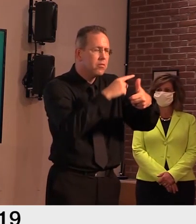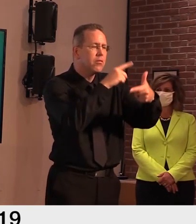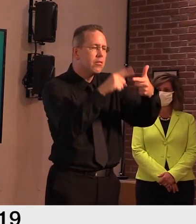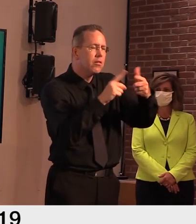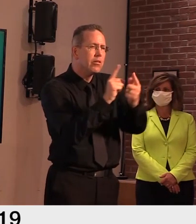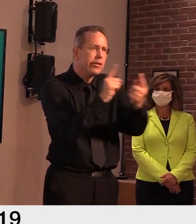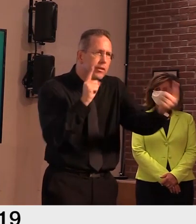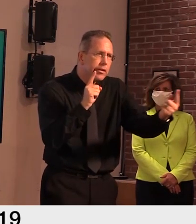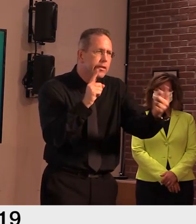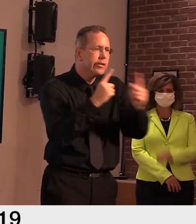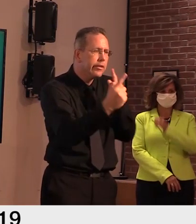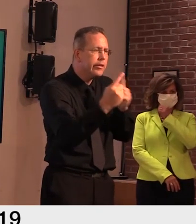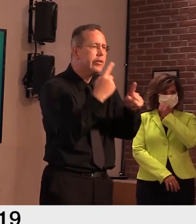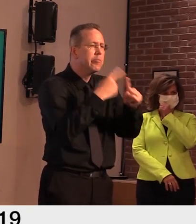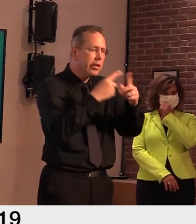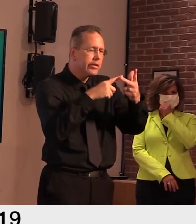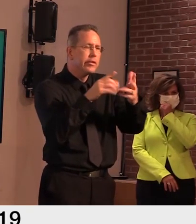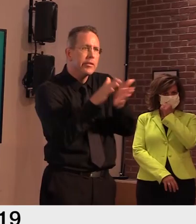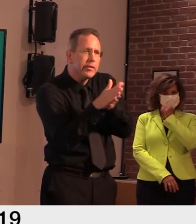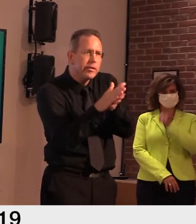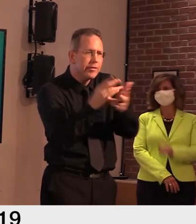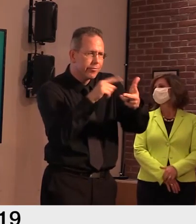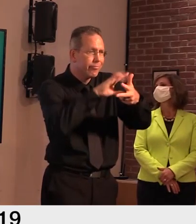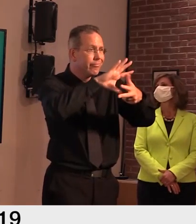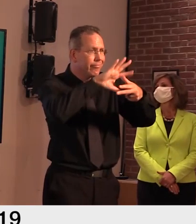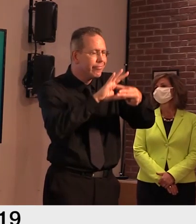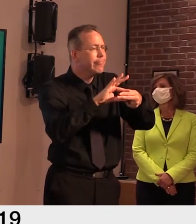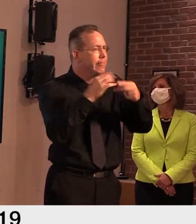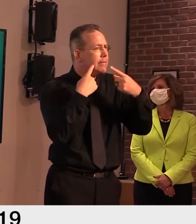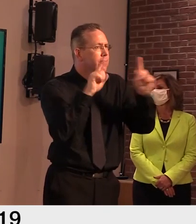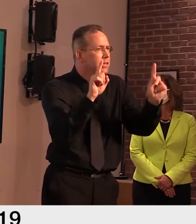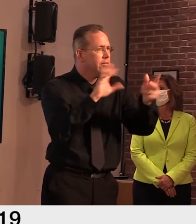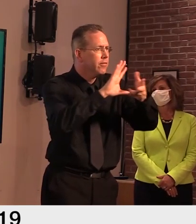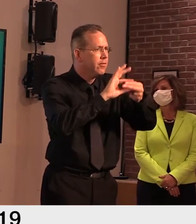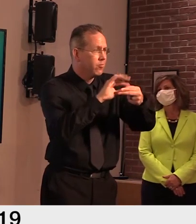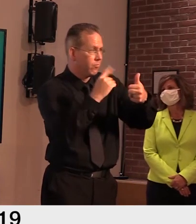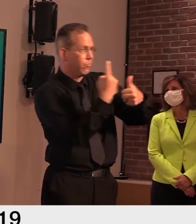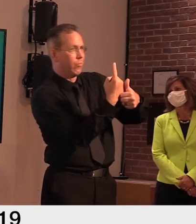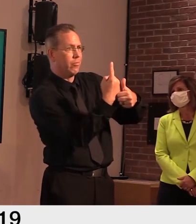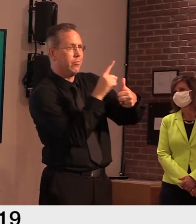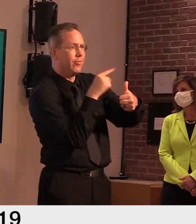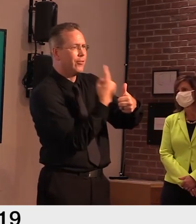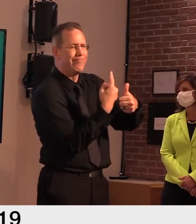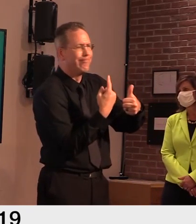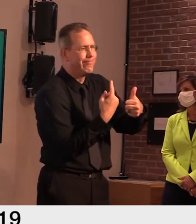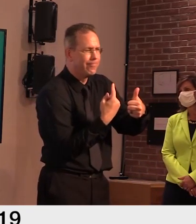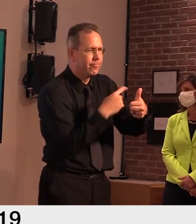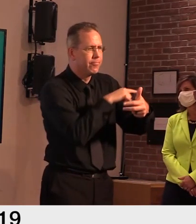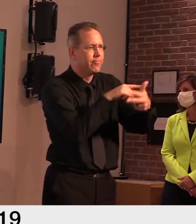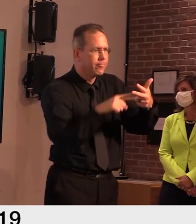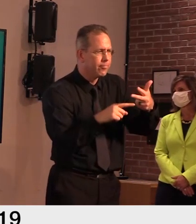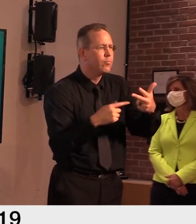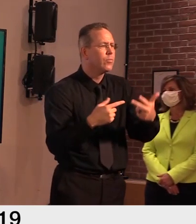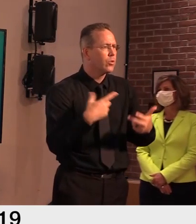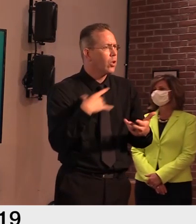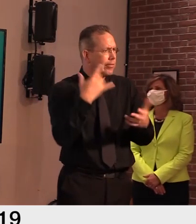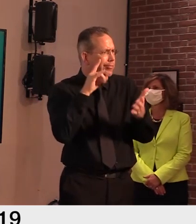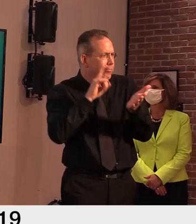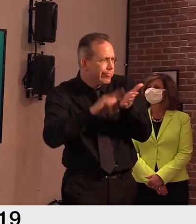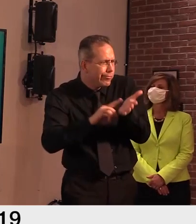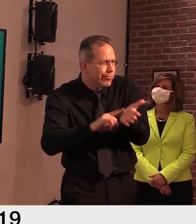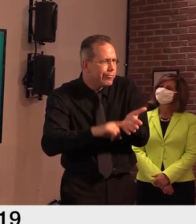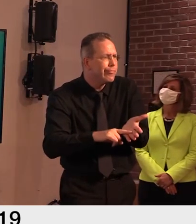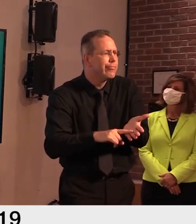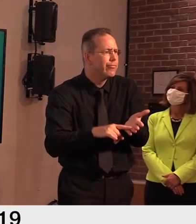like to. So it's usually masks in addition to physical distancing and proper hygiene and things of